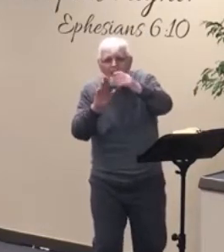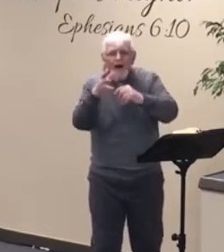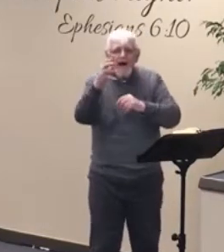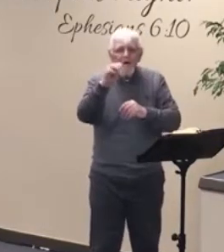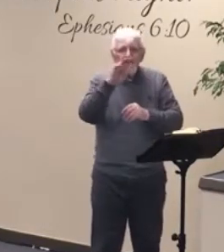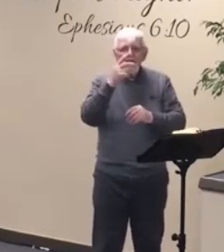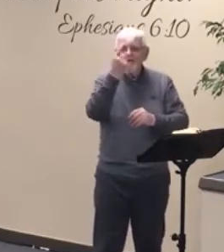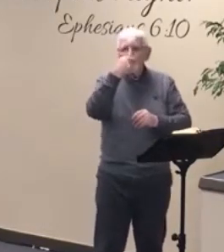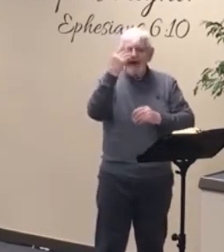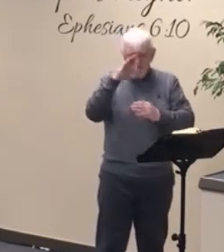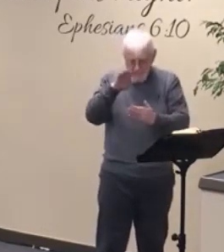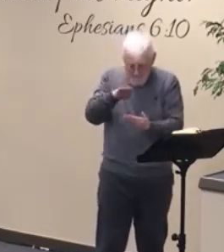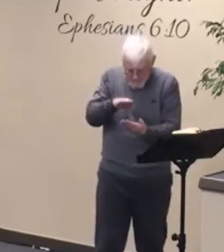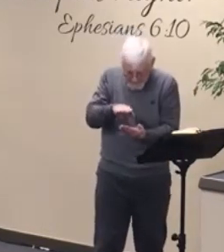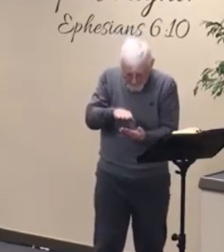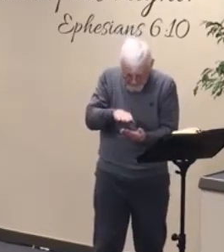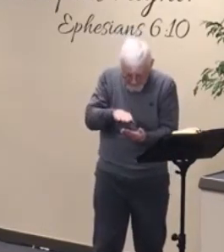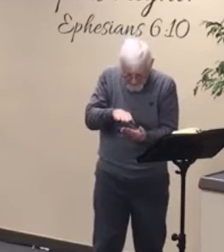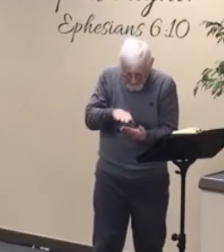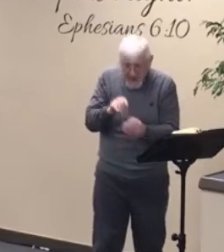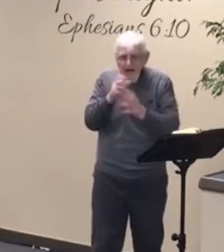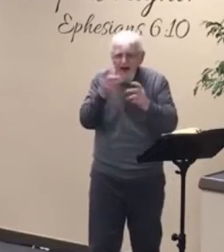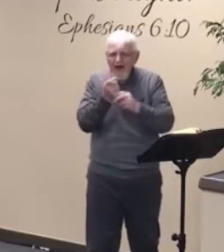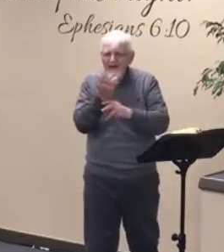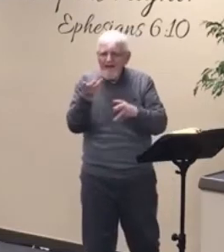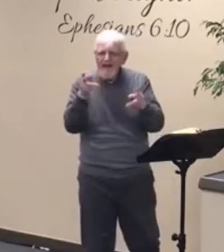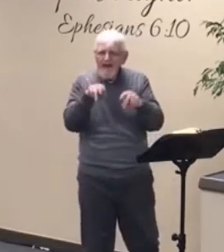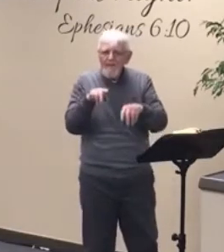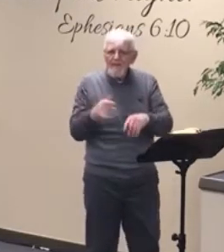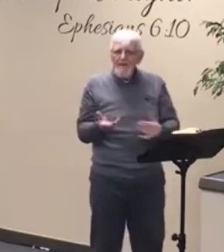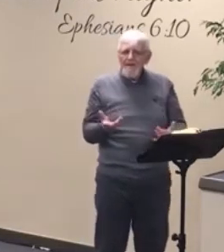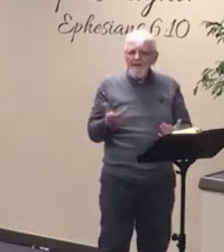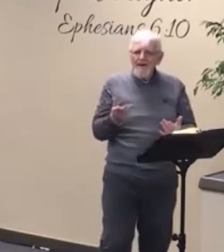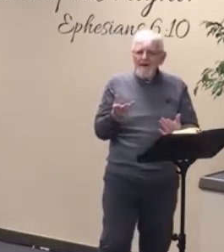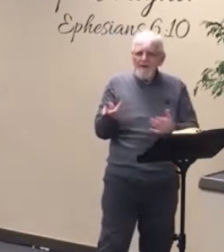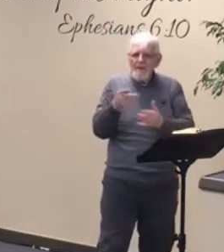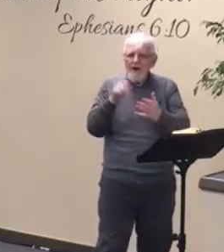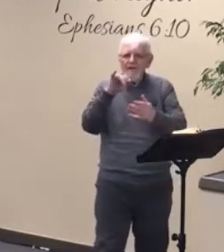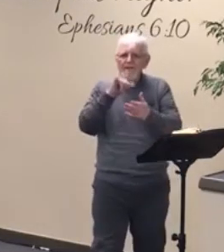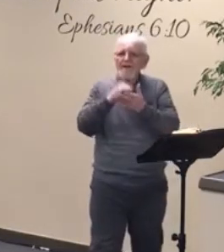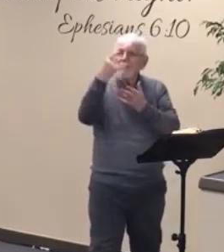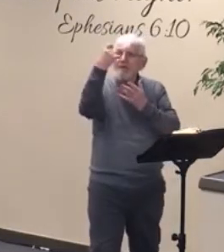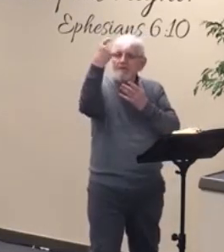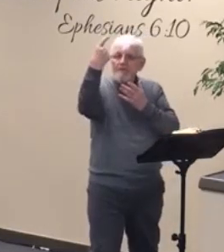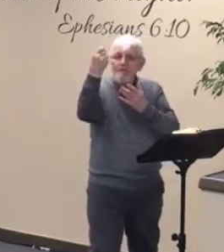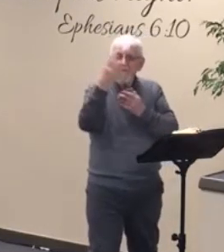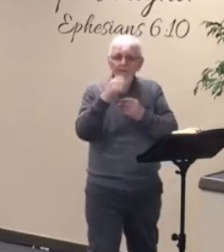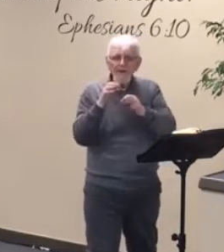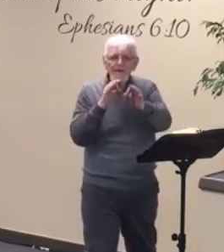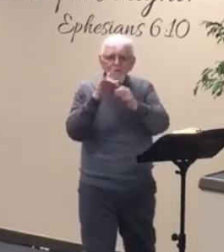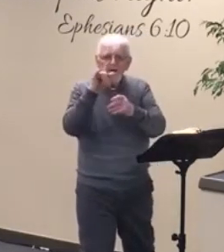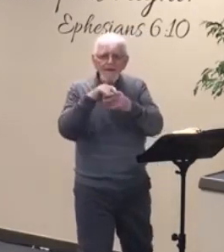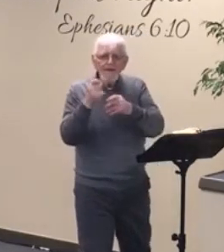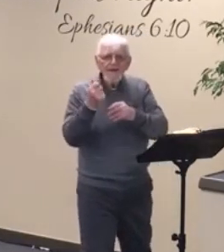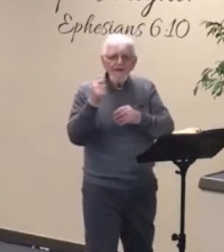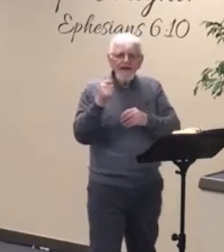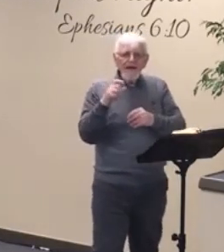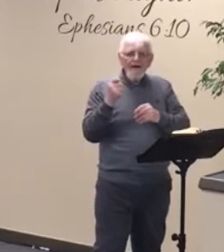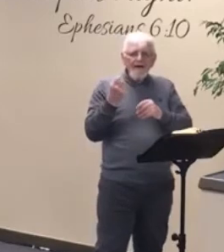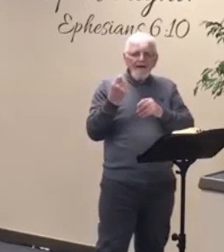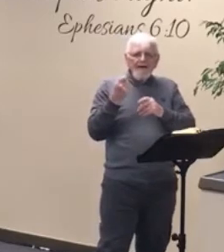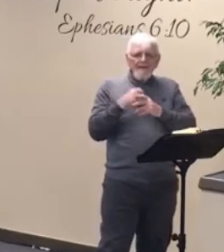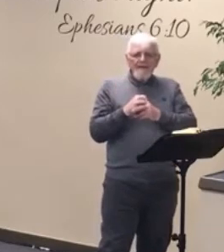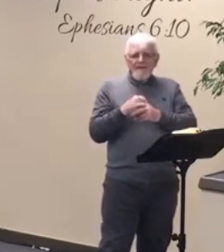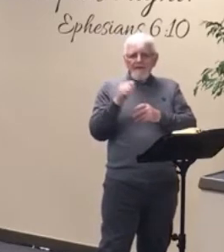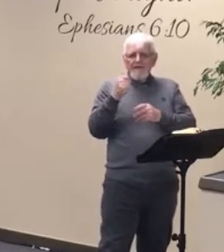earth. There's a lot of things going on here. This is the partial fulfillment of the dream. There's 10 out of 11 sheaves bowing down here. 10